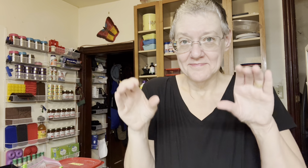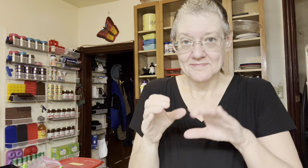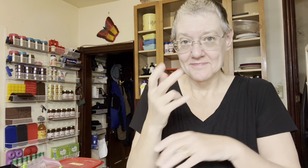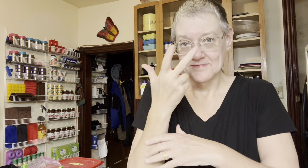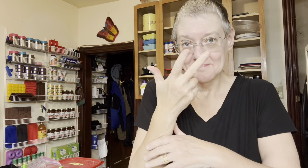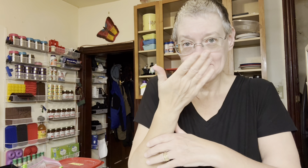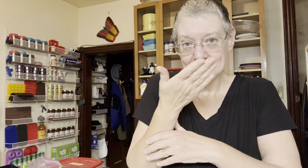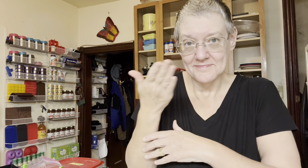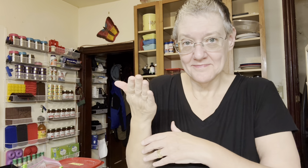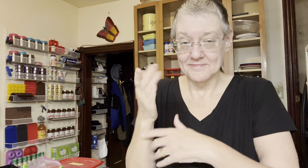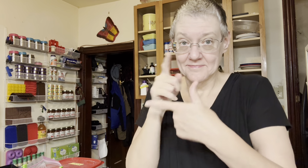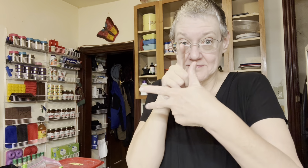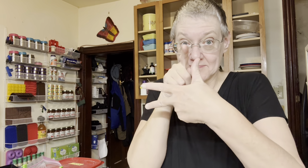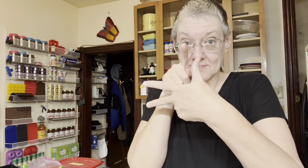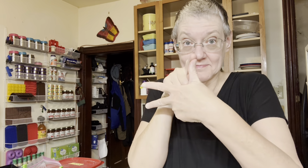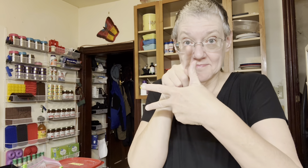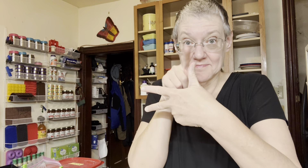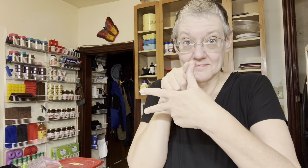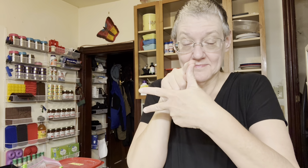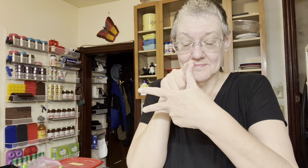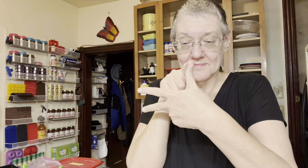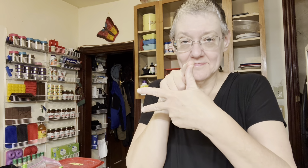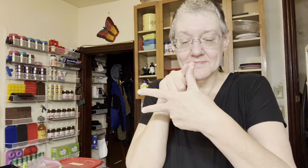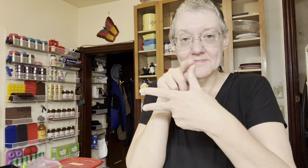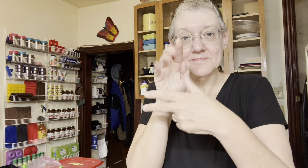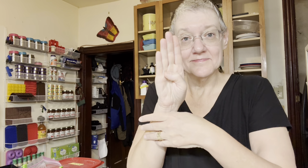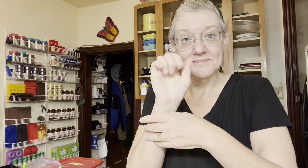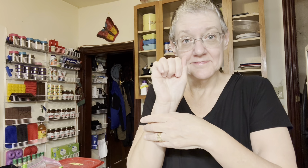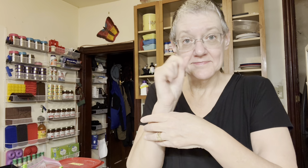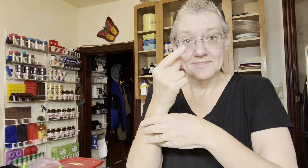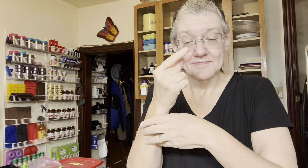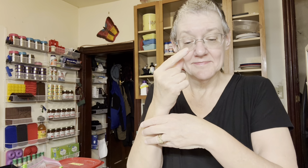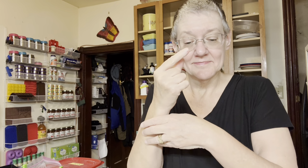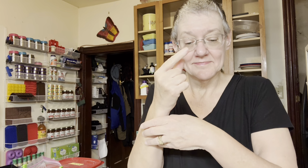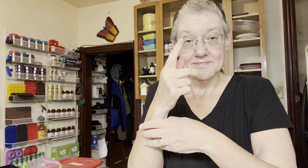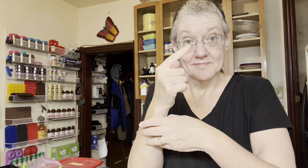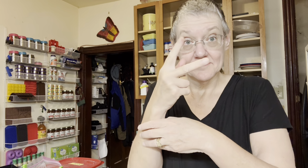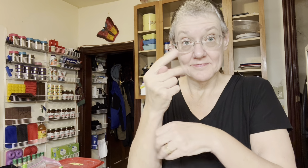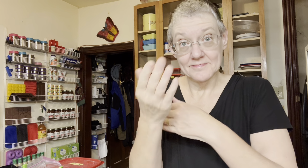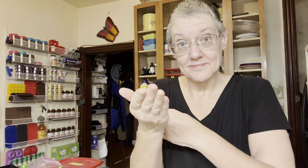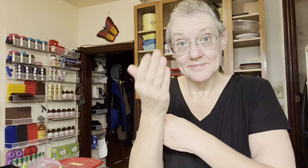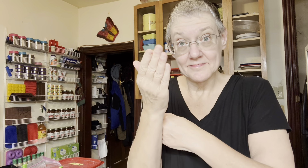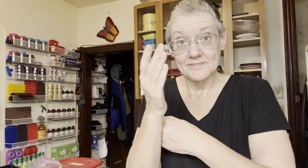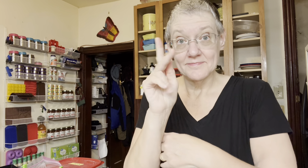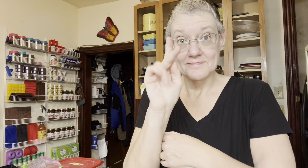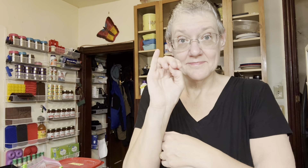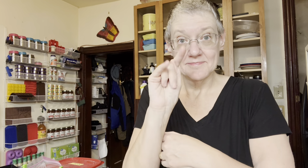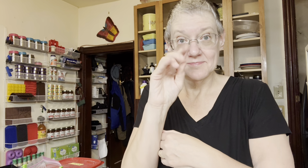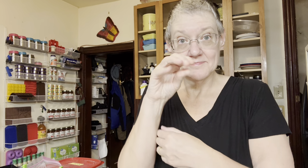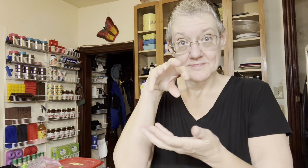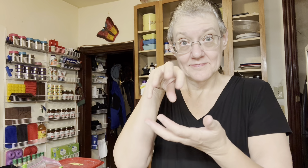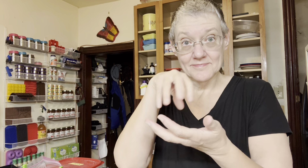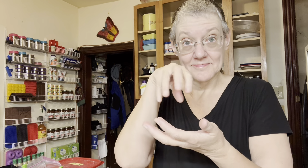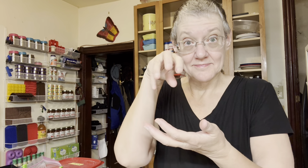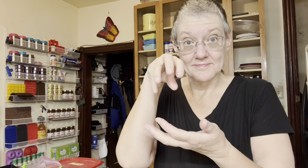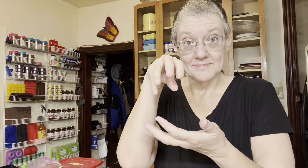3 things. First, I want to bag up the keto whipped cream